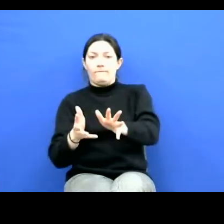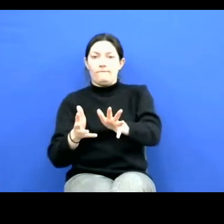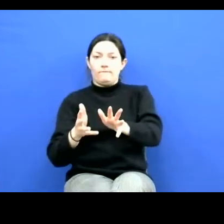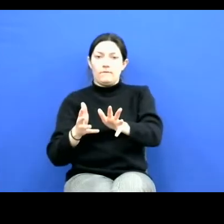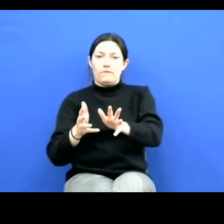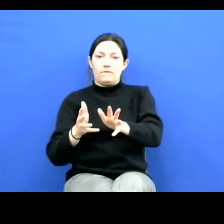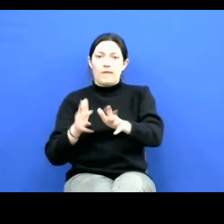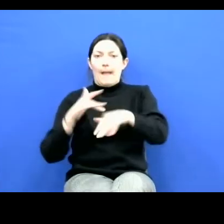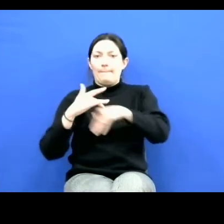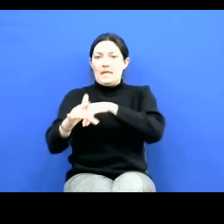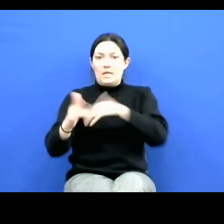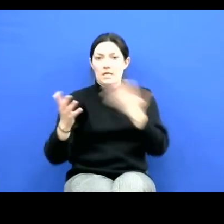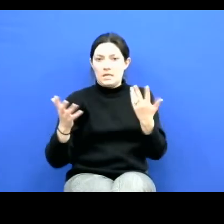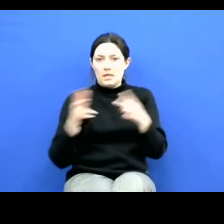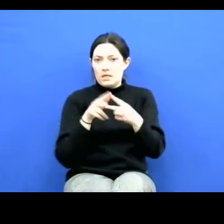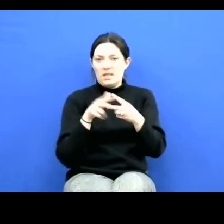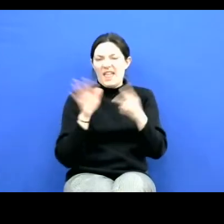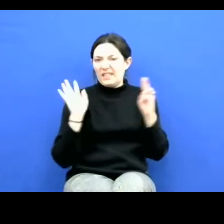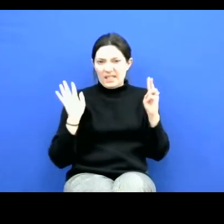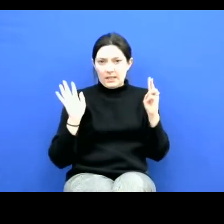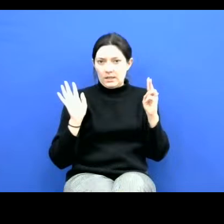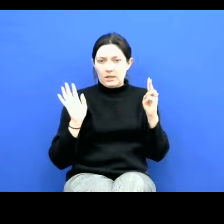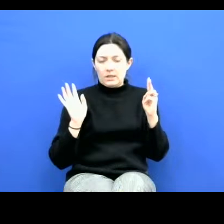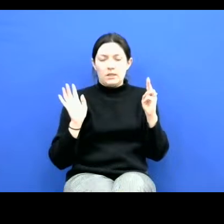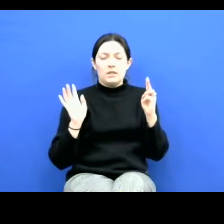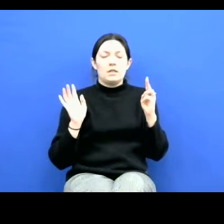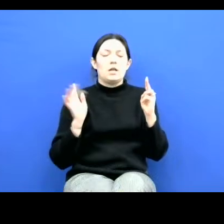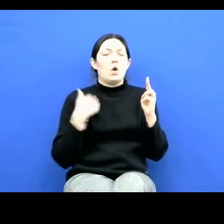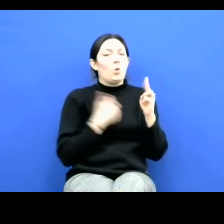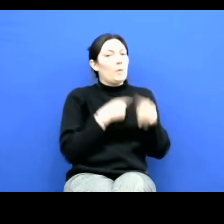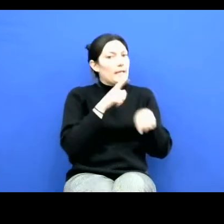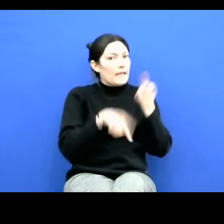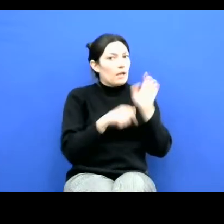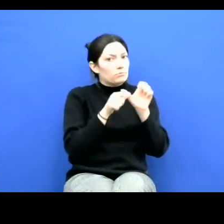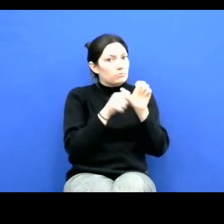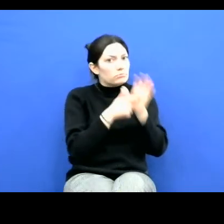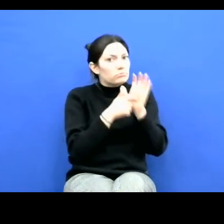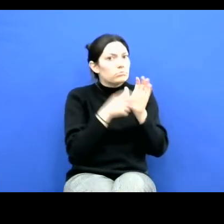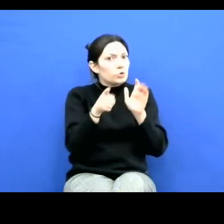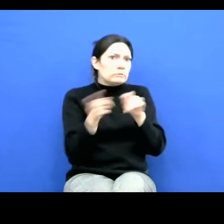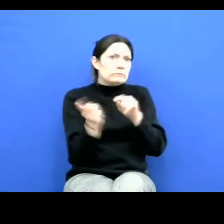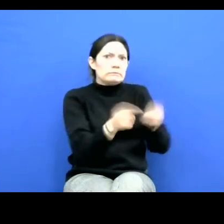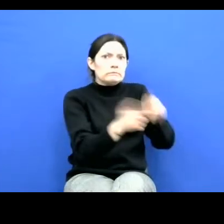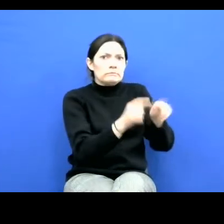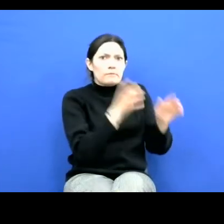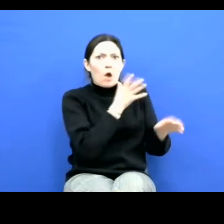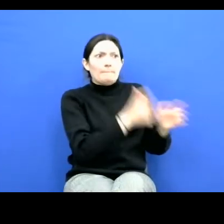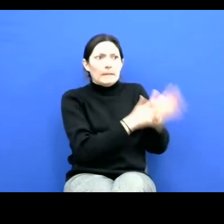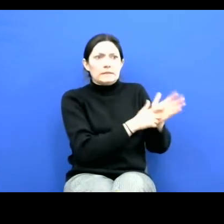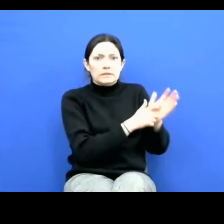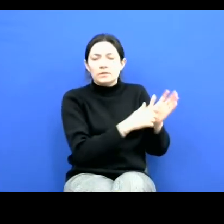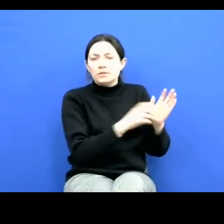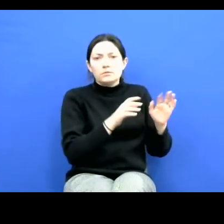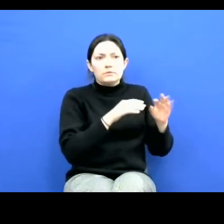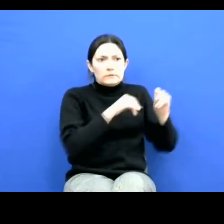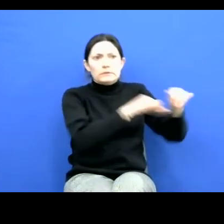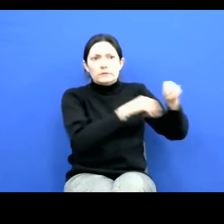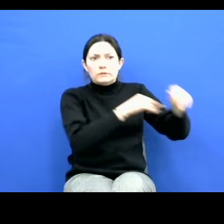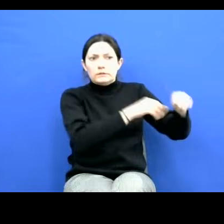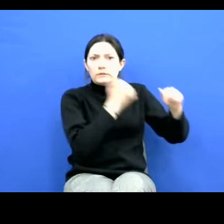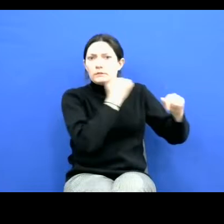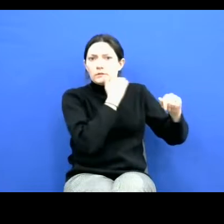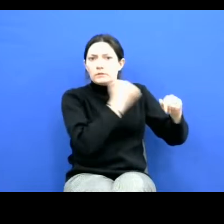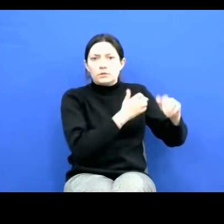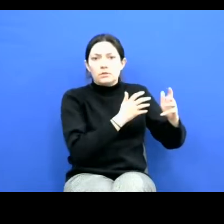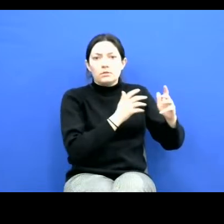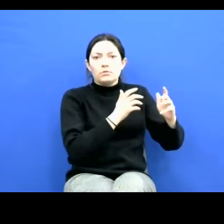idle. They're not required, again, we can't require that they continue to farm it. But you know, their